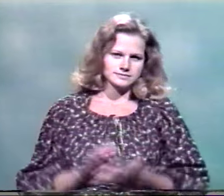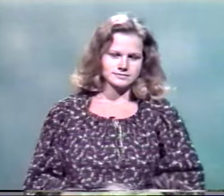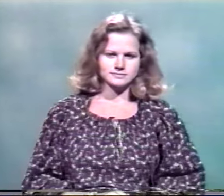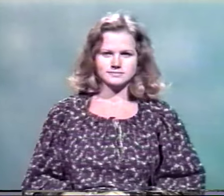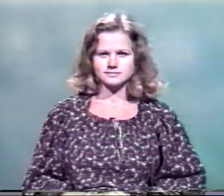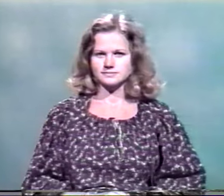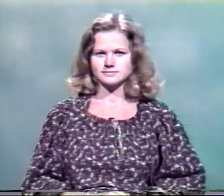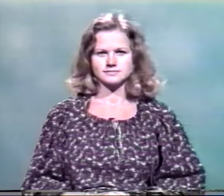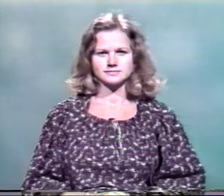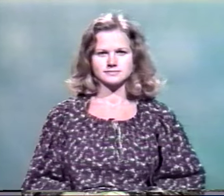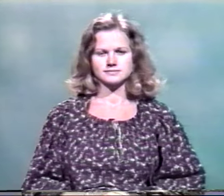It's all over.